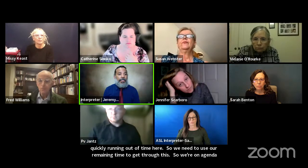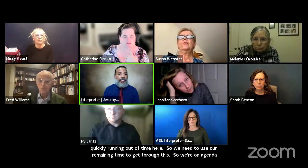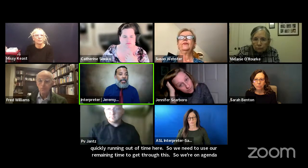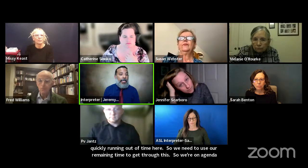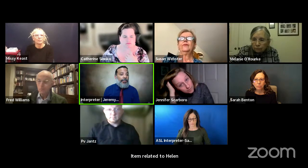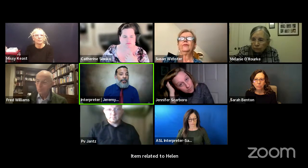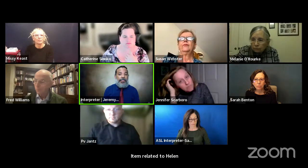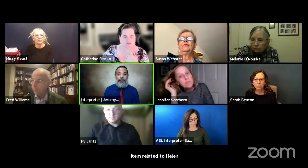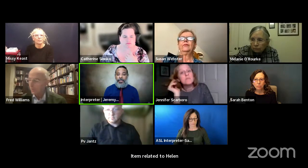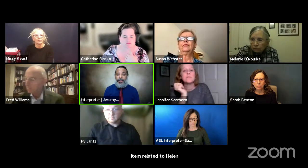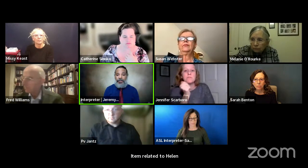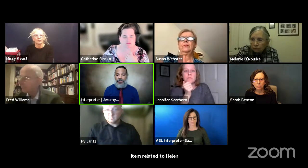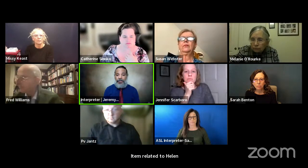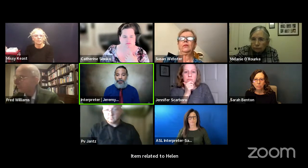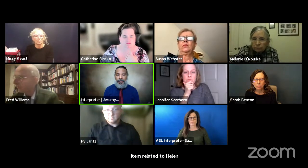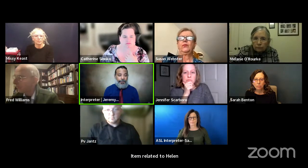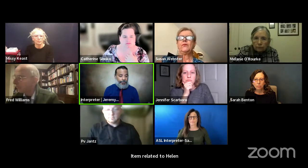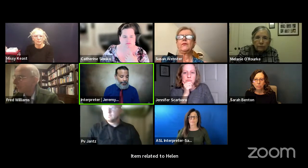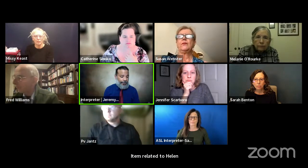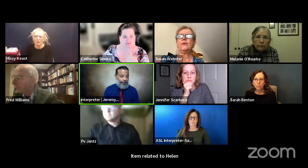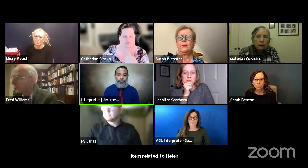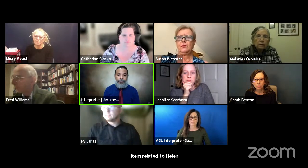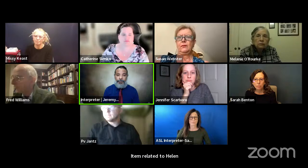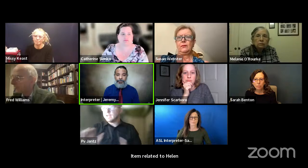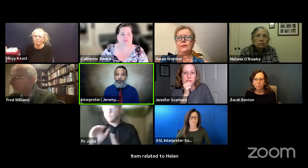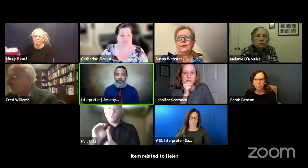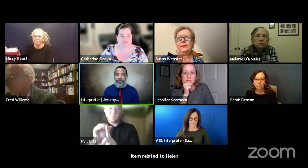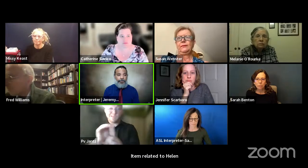Is there any discussion or considerations to be made?